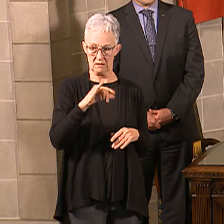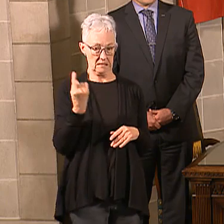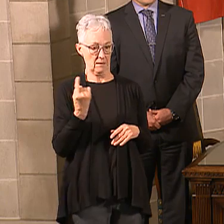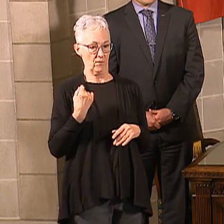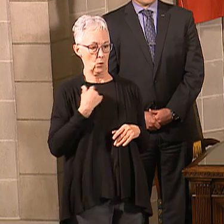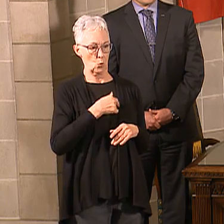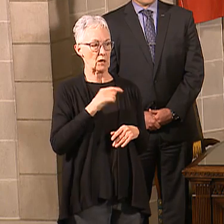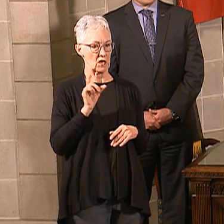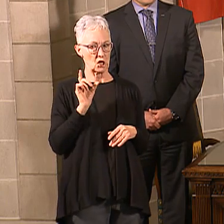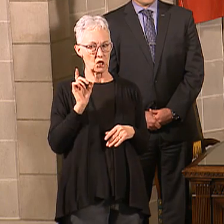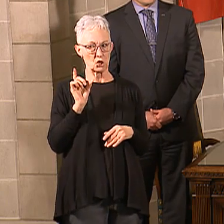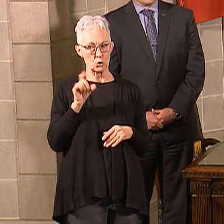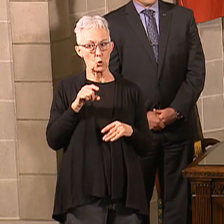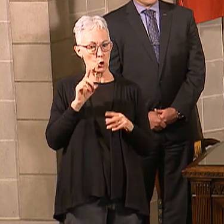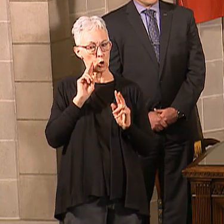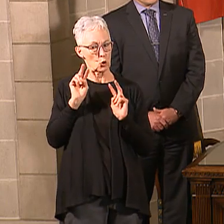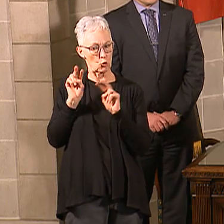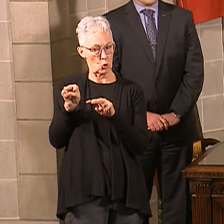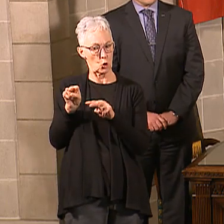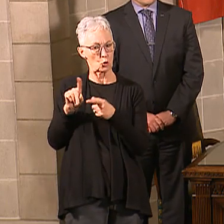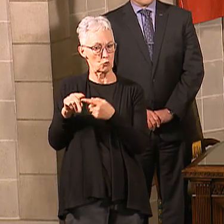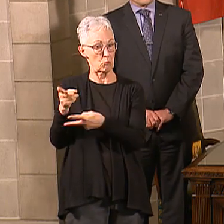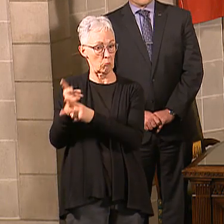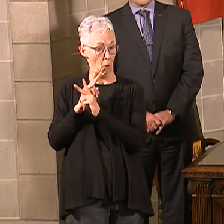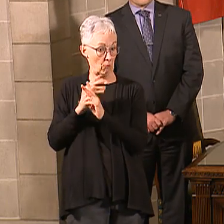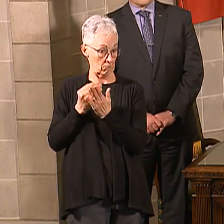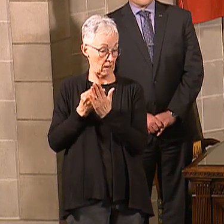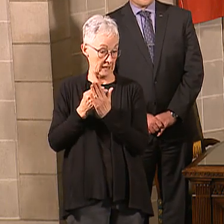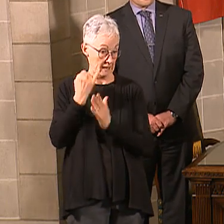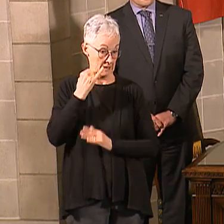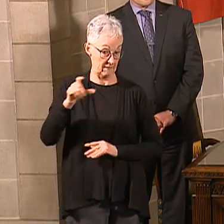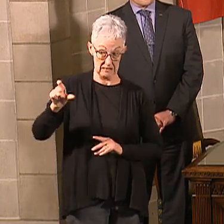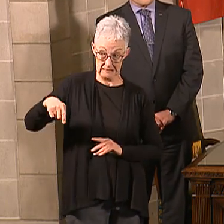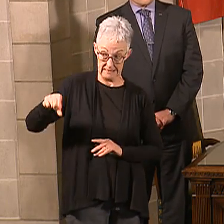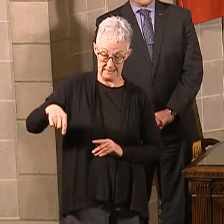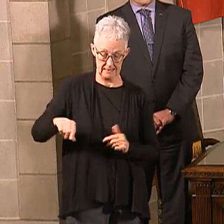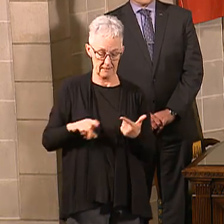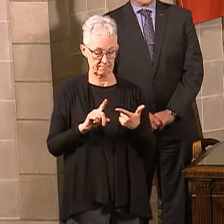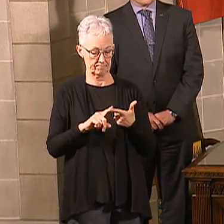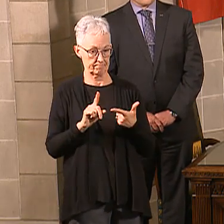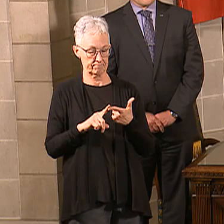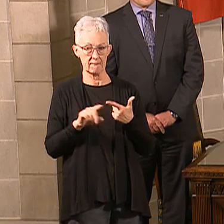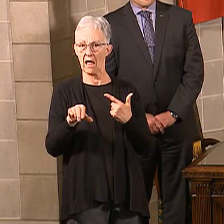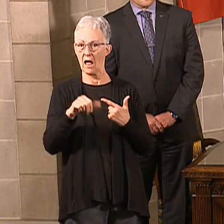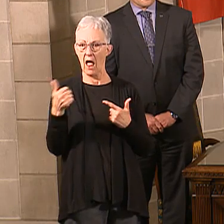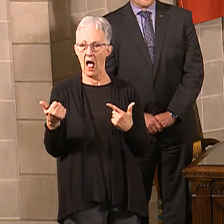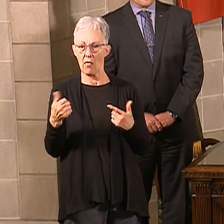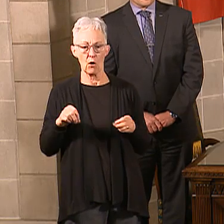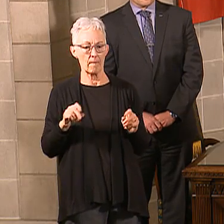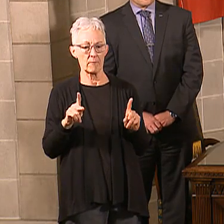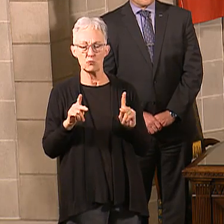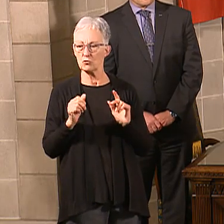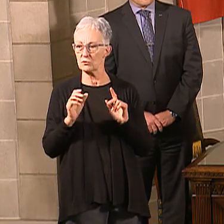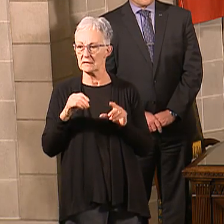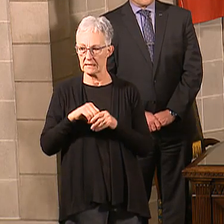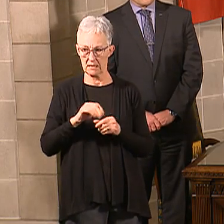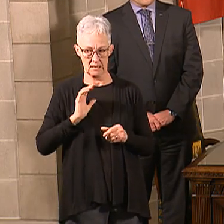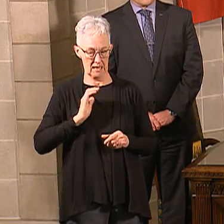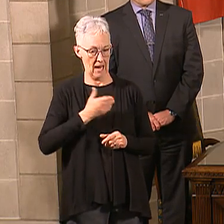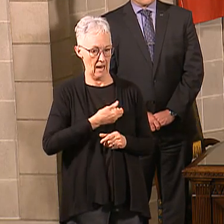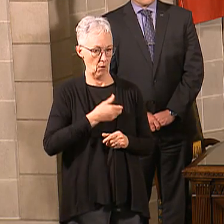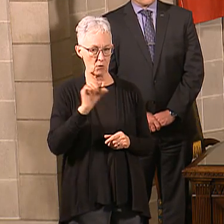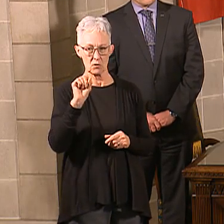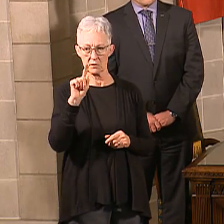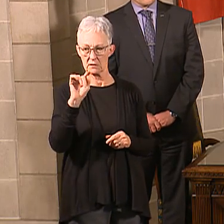look at. I think also there's additional opportunities in the stimulus bill with regard to small business who may take